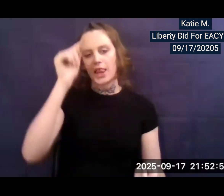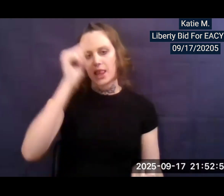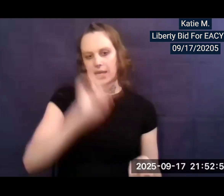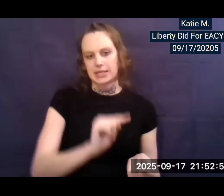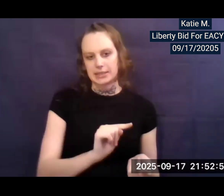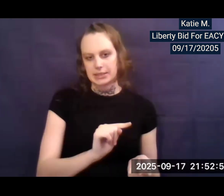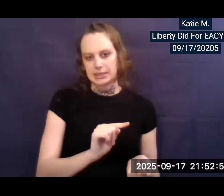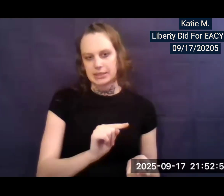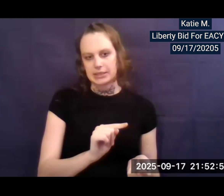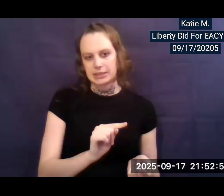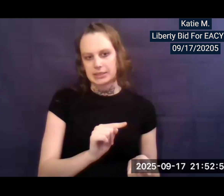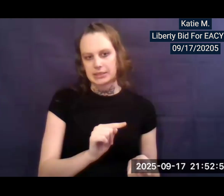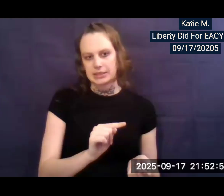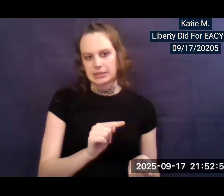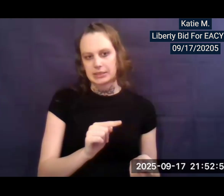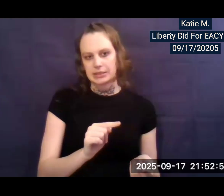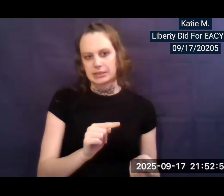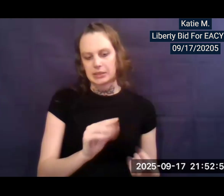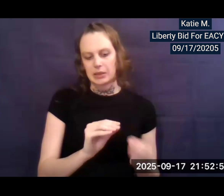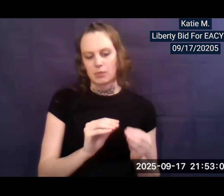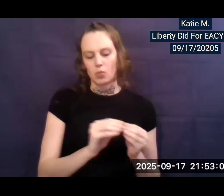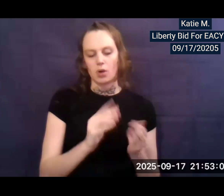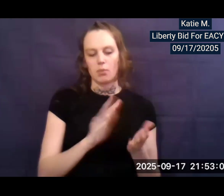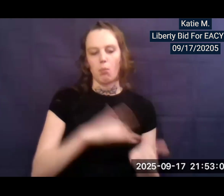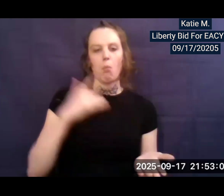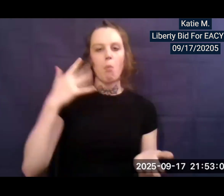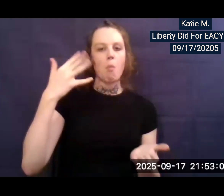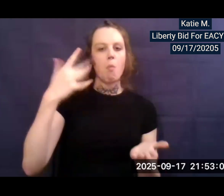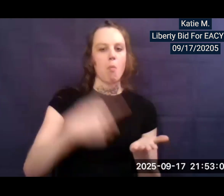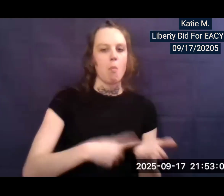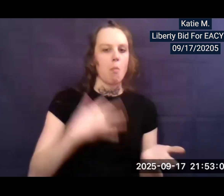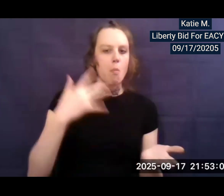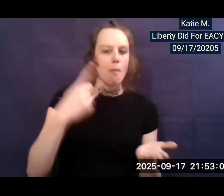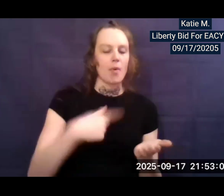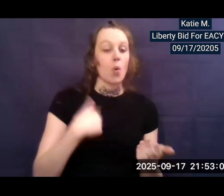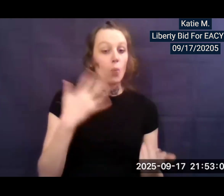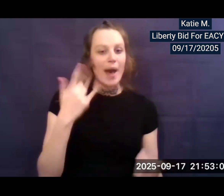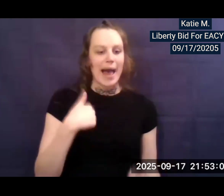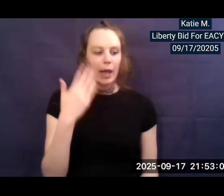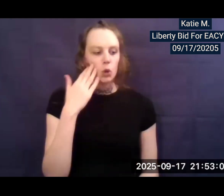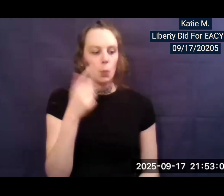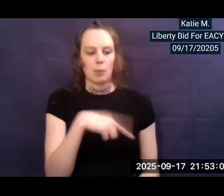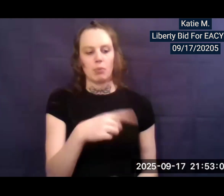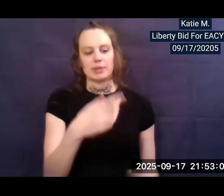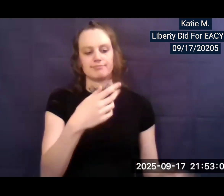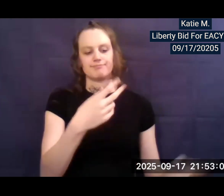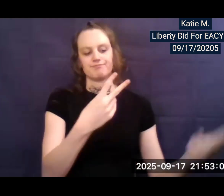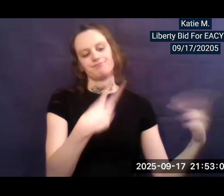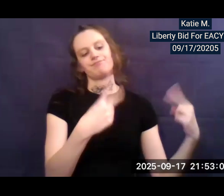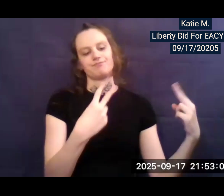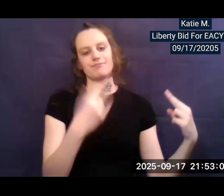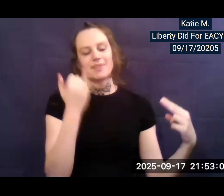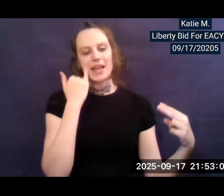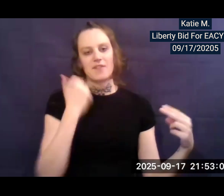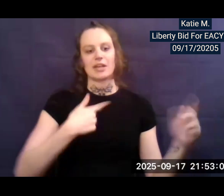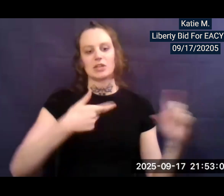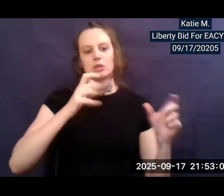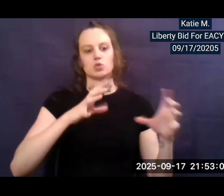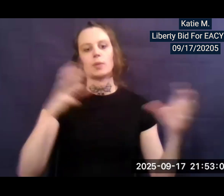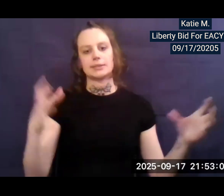I knew like that they would judge me for my drinking. I think some people have made comments about like if like I would have like a glass or two of wine on a weeknight,